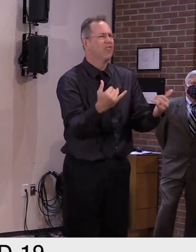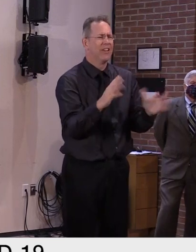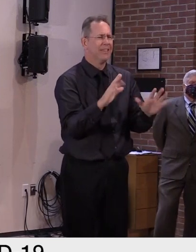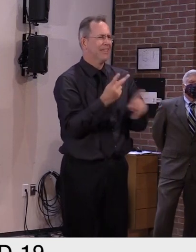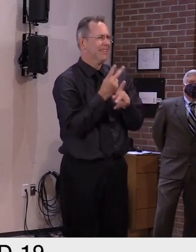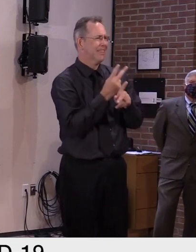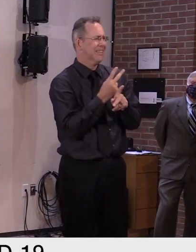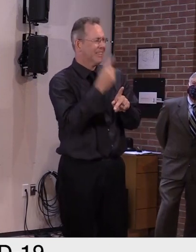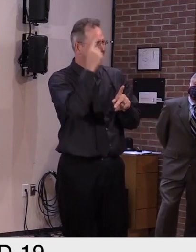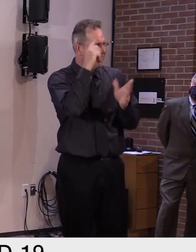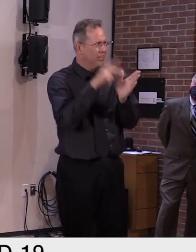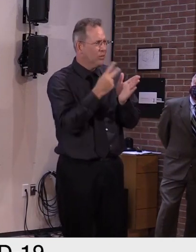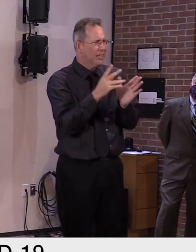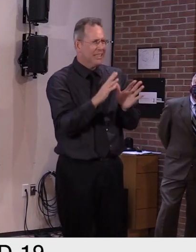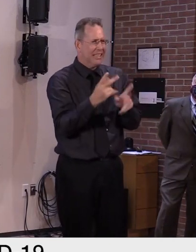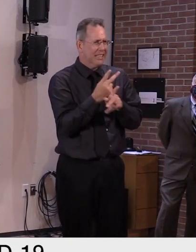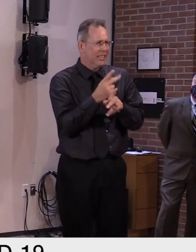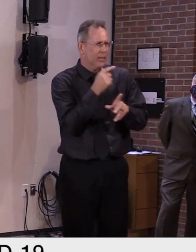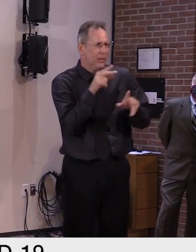at coming into